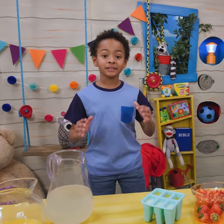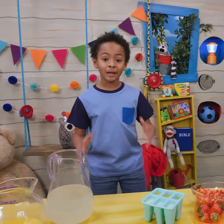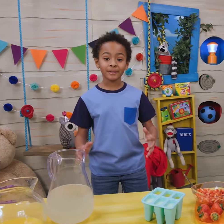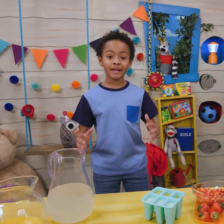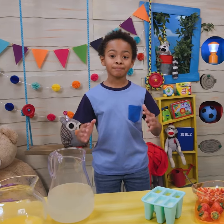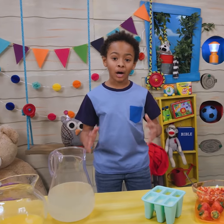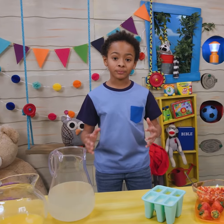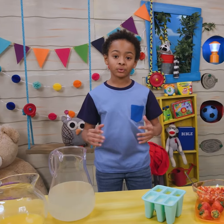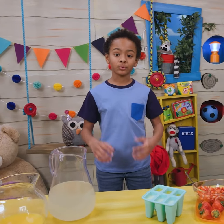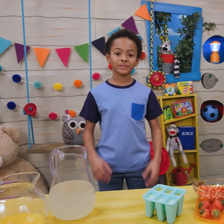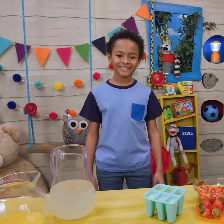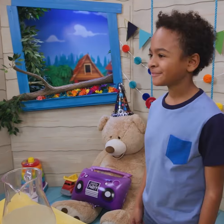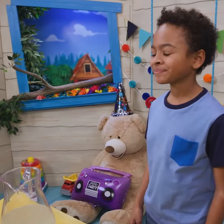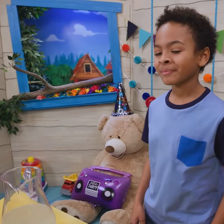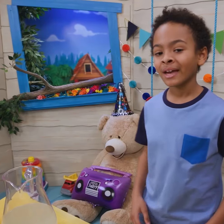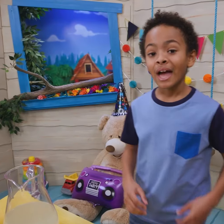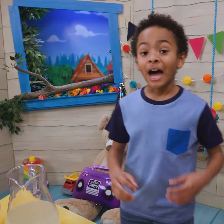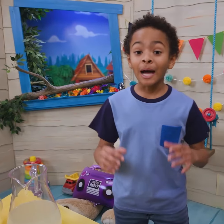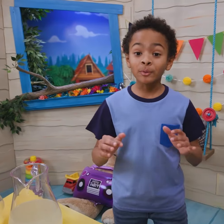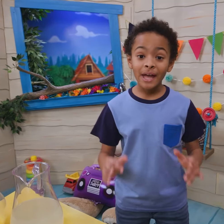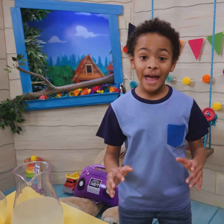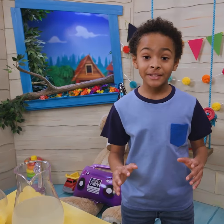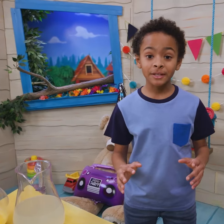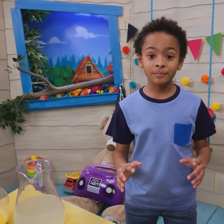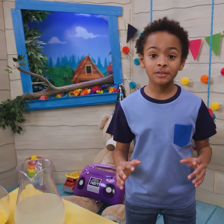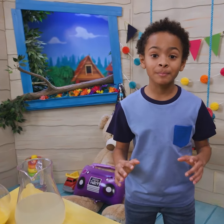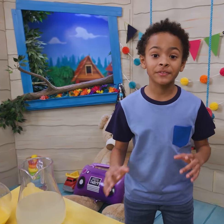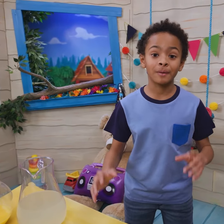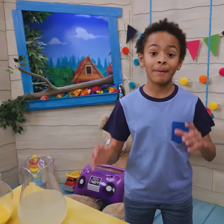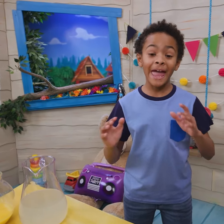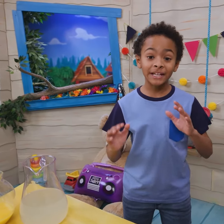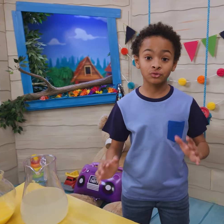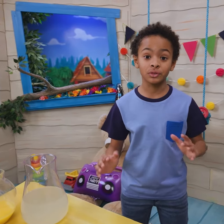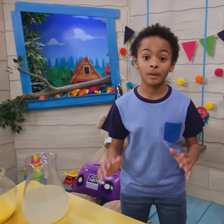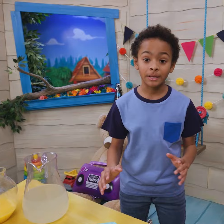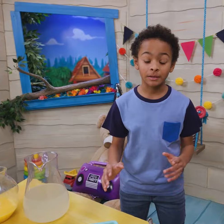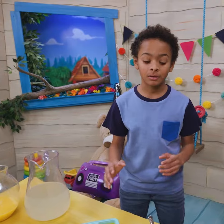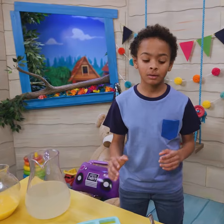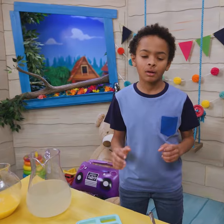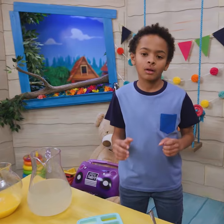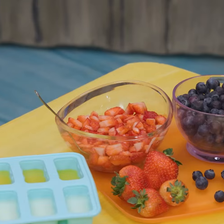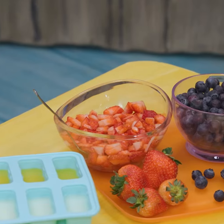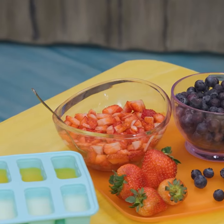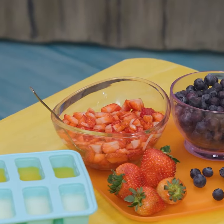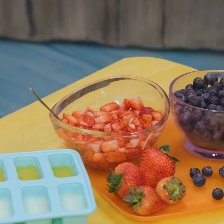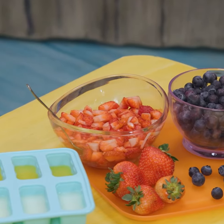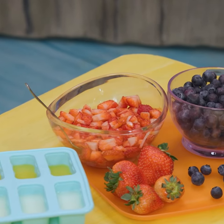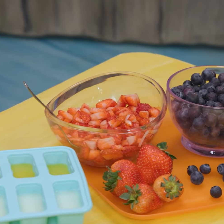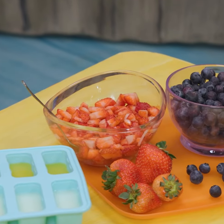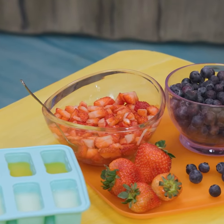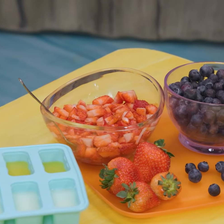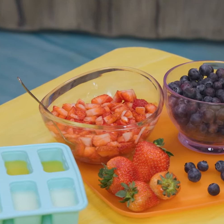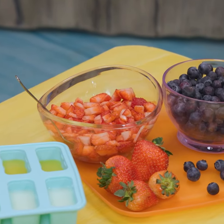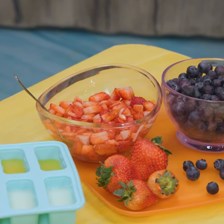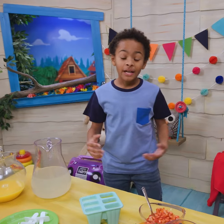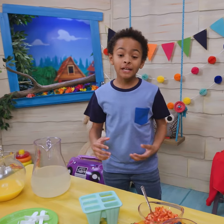lemonade popsicles I'm going to add something to make them extra yummy fresh berries if